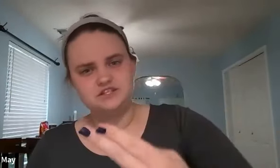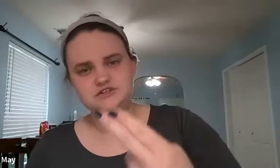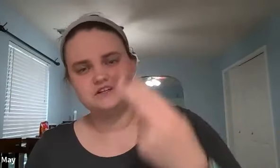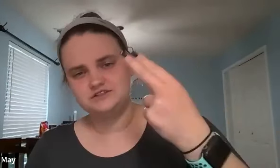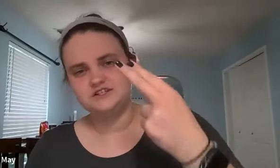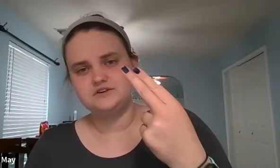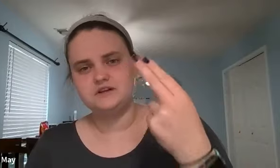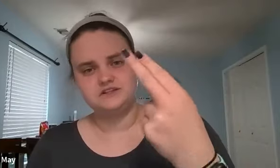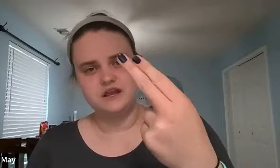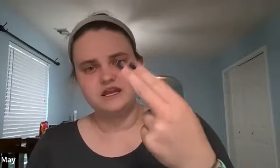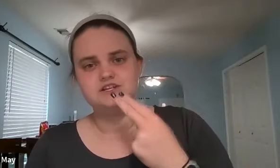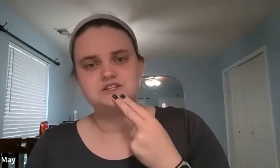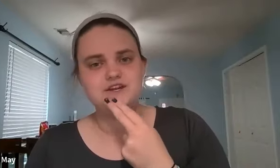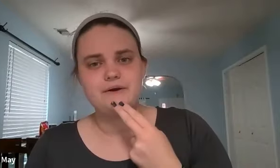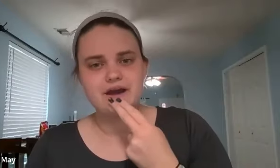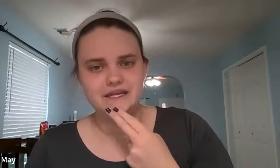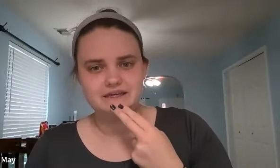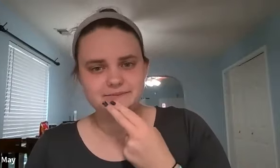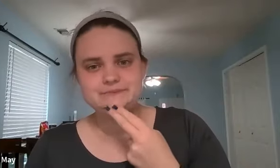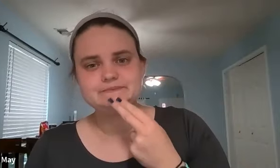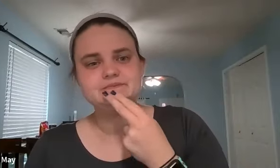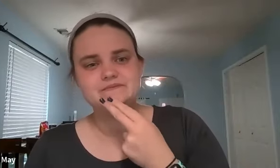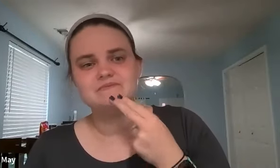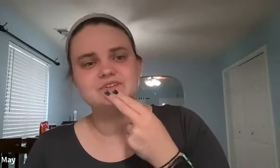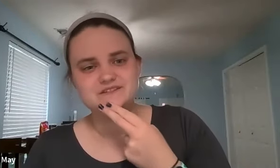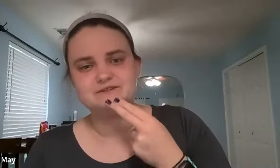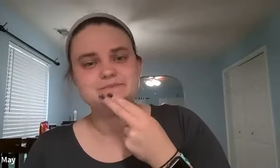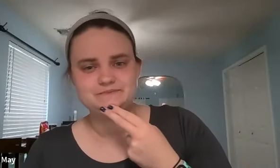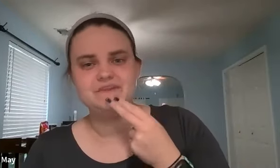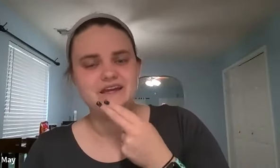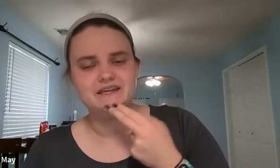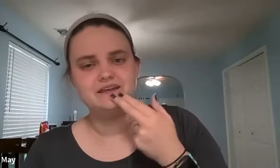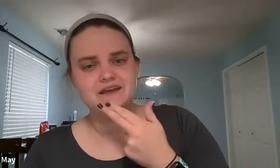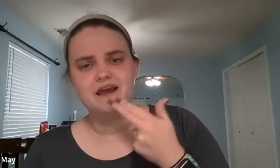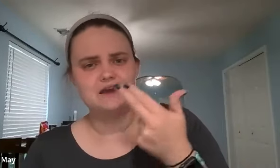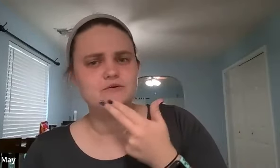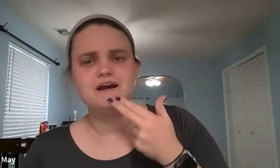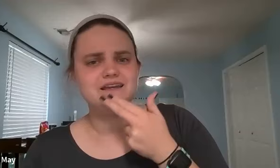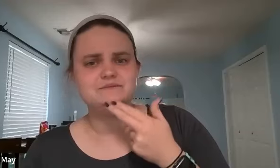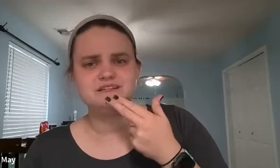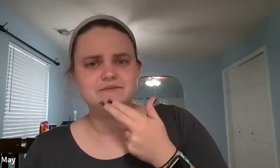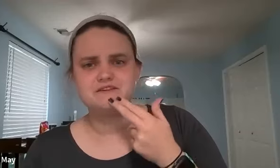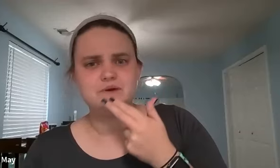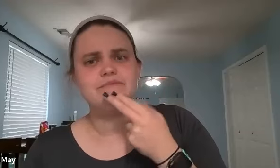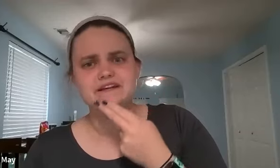your H, and you go honey in the circle. Honey. I don't know why I keep sticking my thumb up, but I